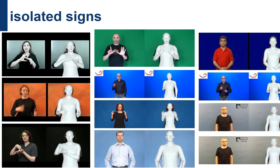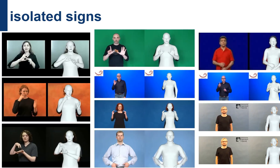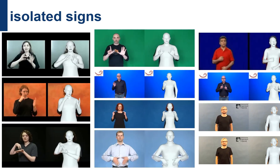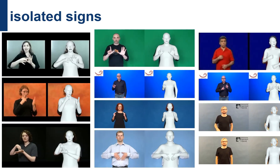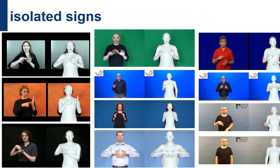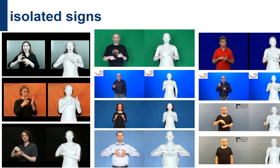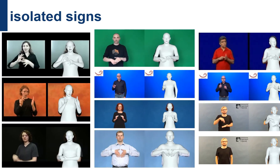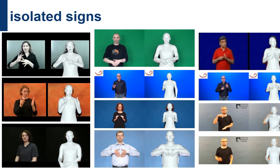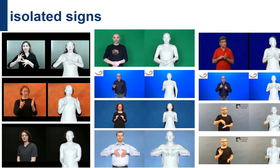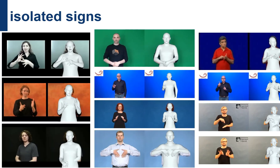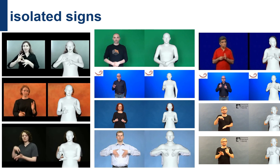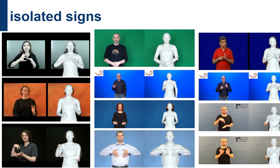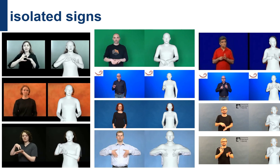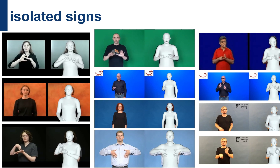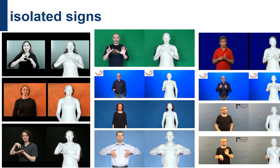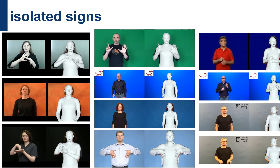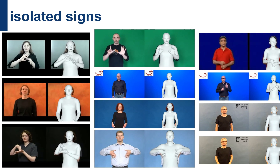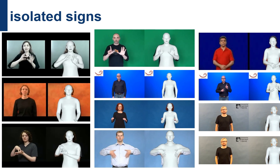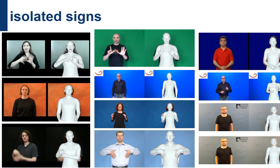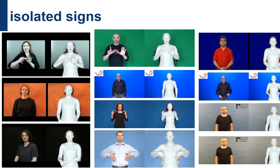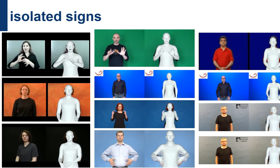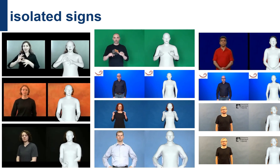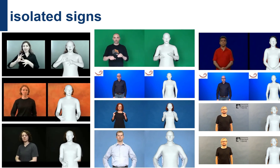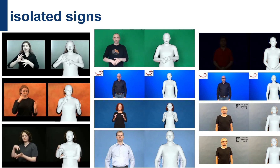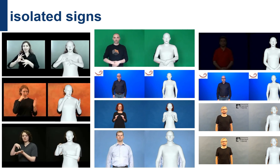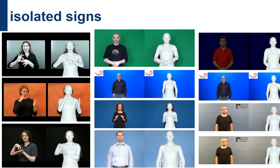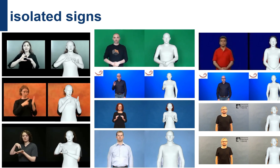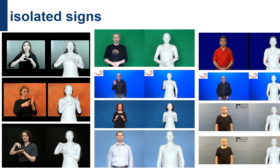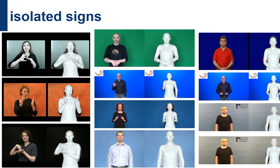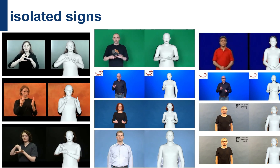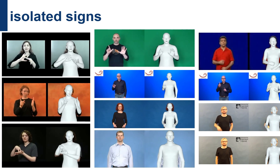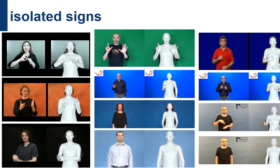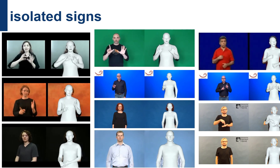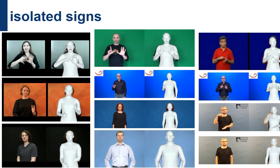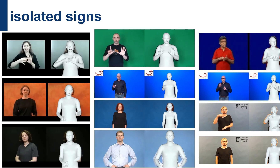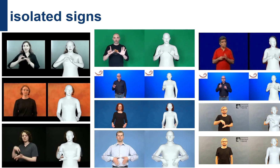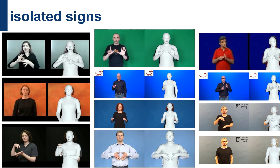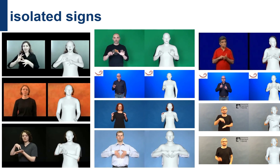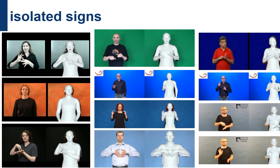Here are some examples of the isolated signs in our dataset.